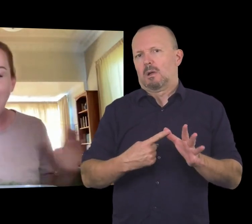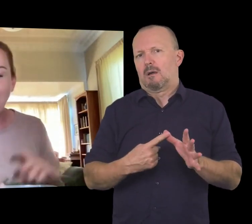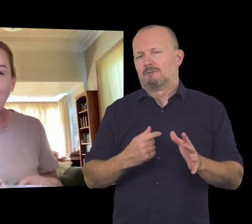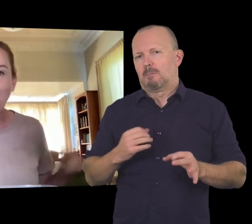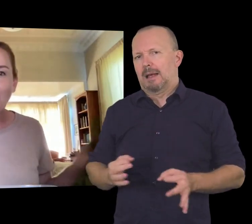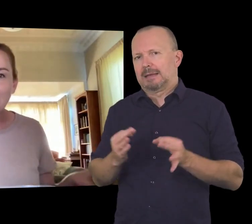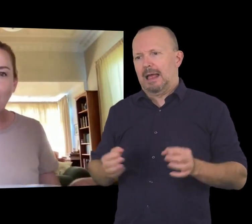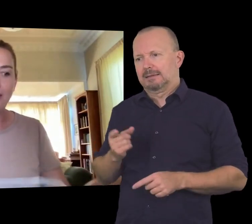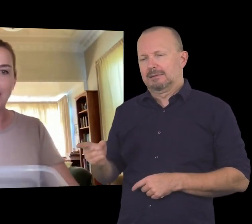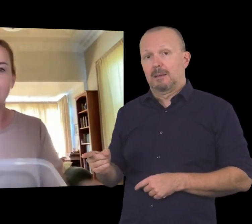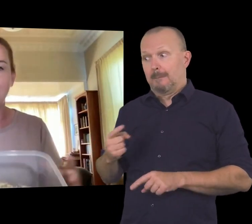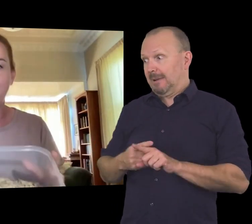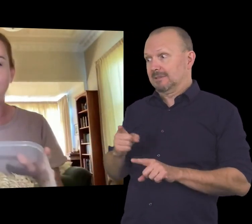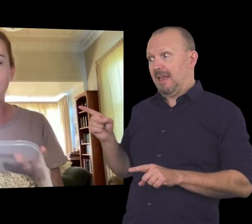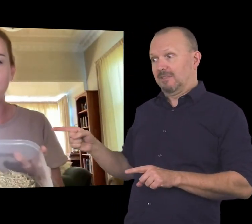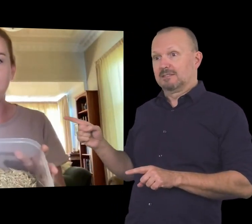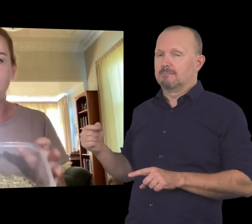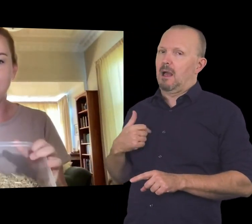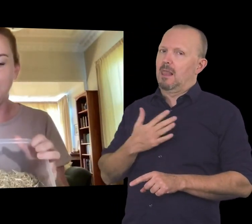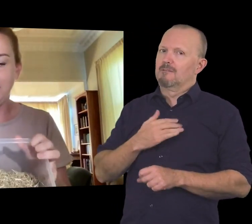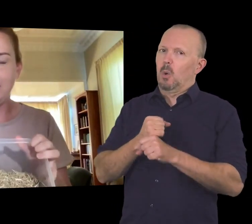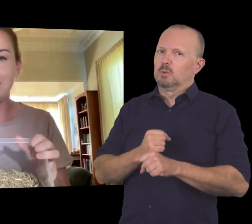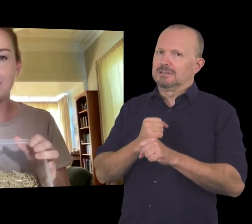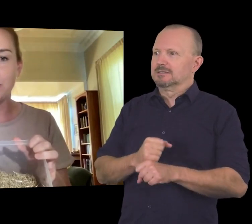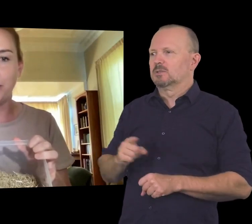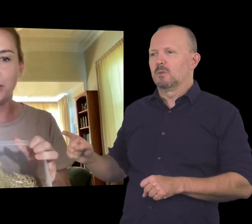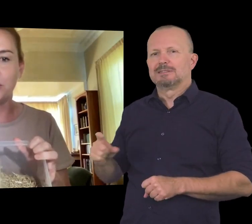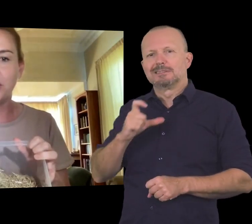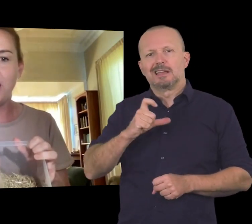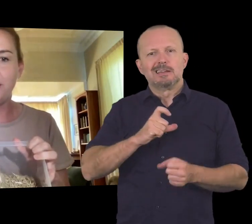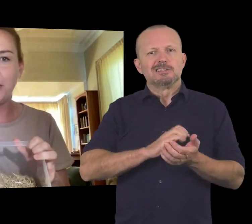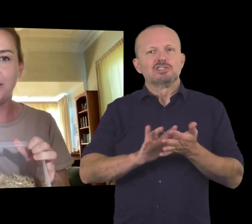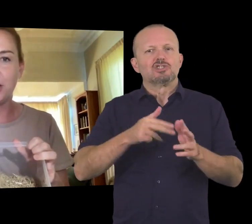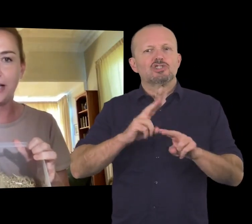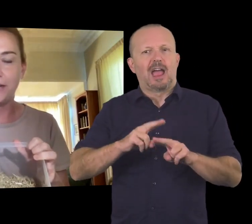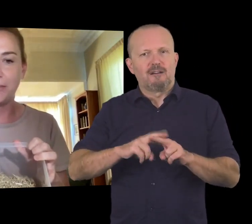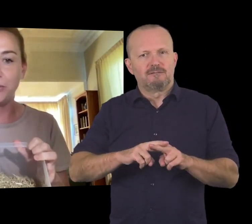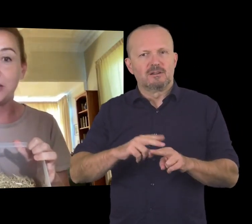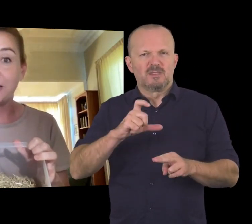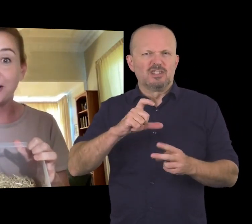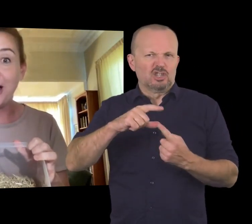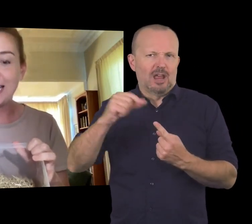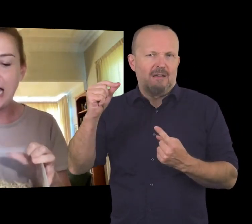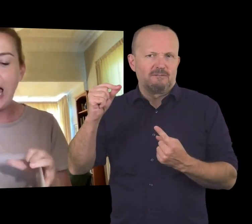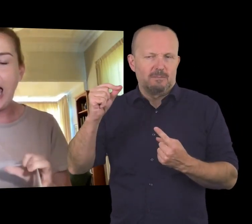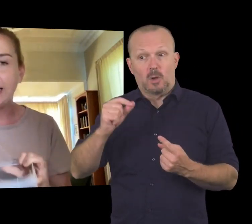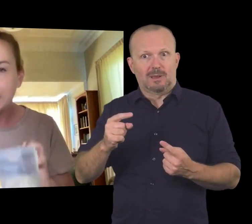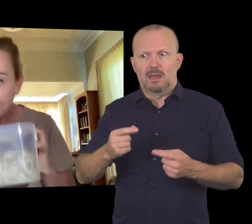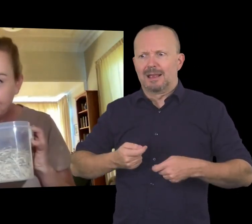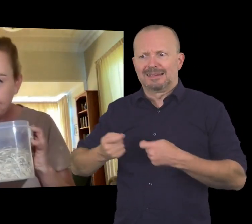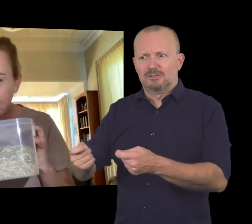garden, but I also have this. I'm a very horsey person, and this is what we call chaff, and I give it to my horses every night,